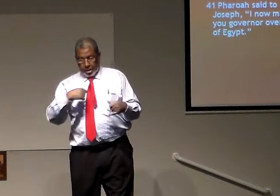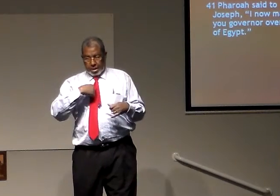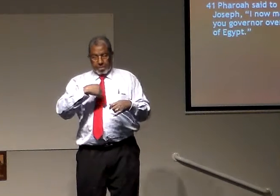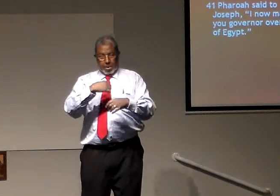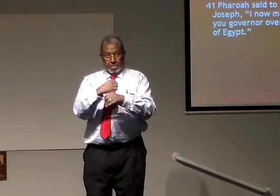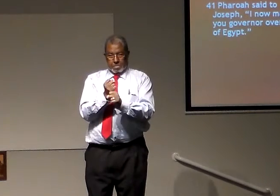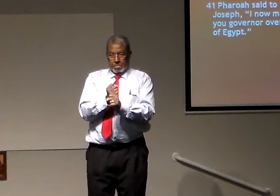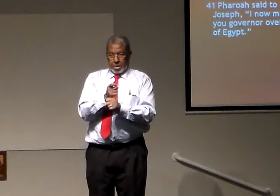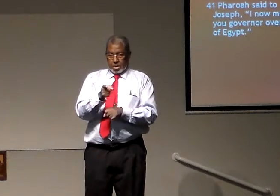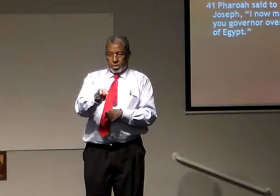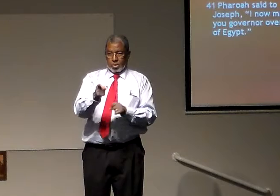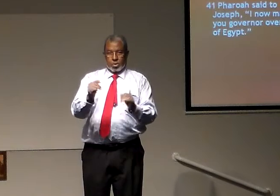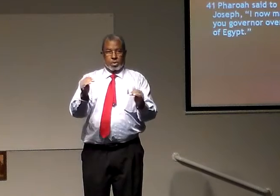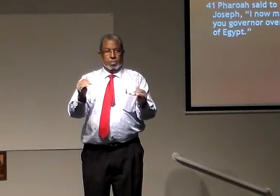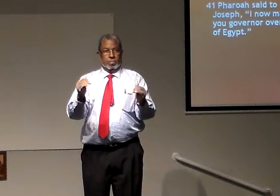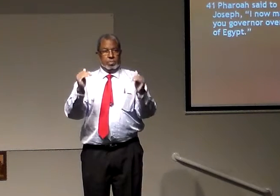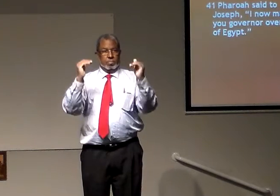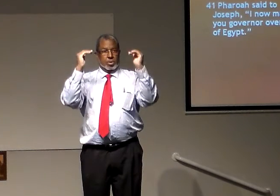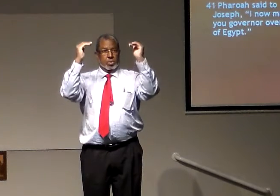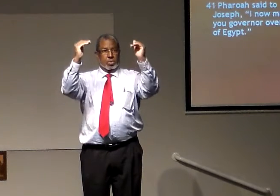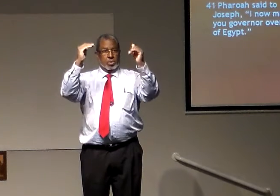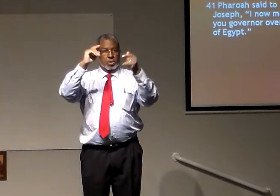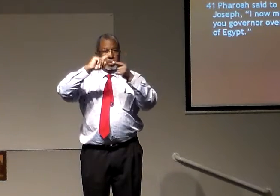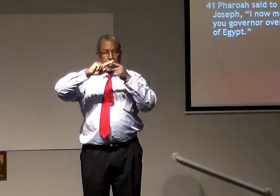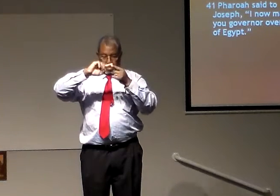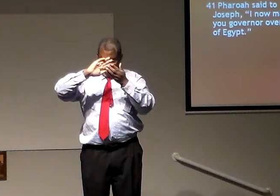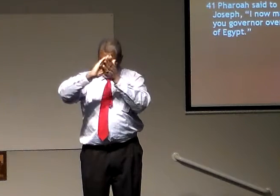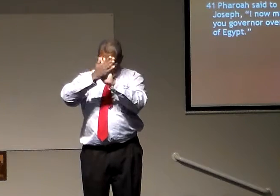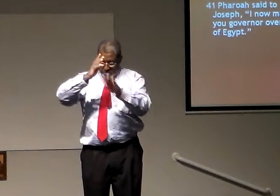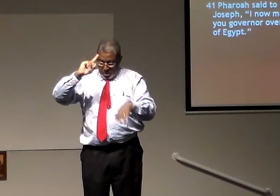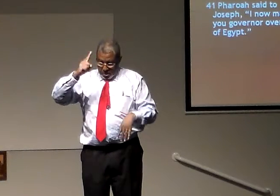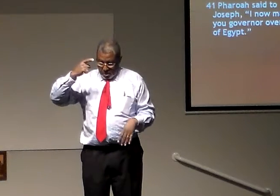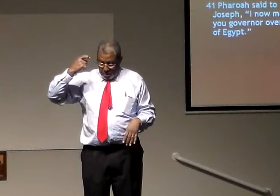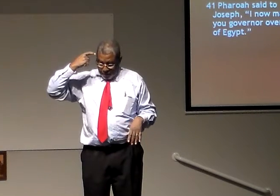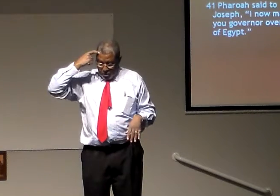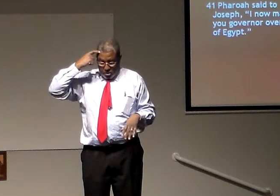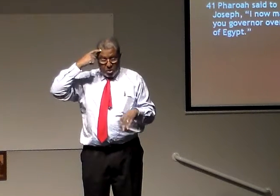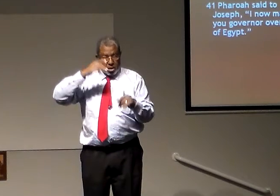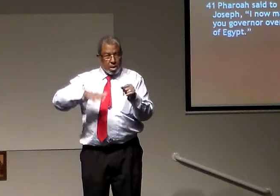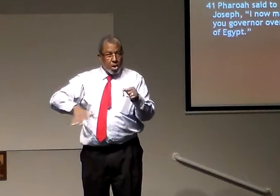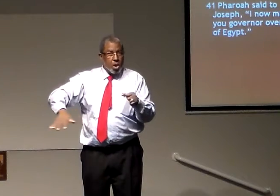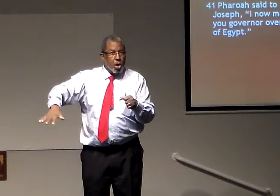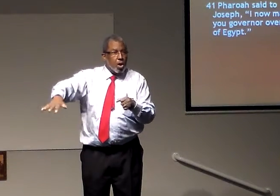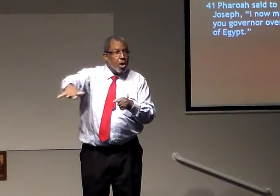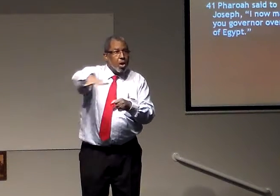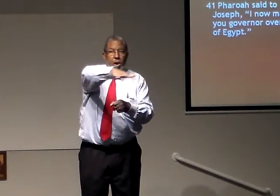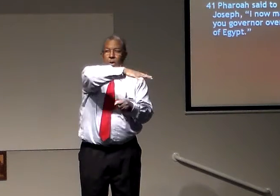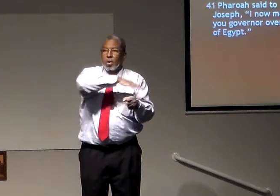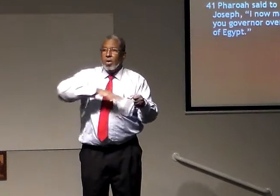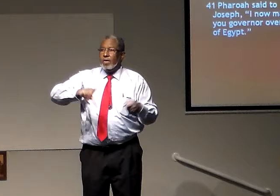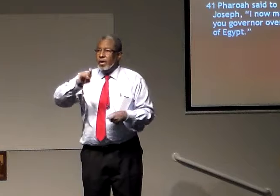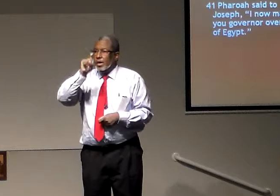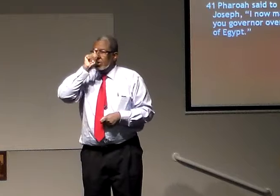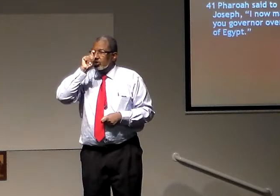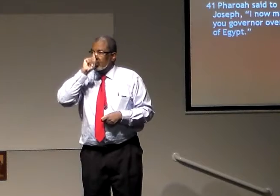you governor over all of